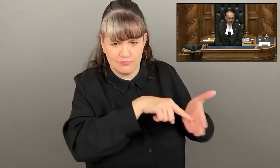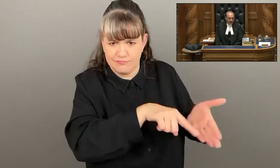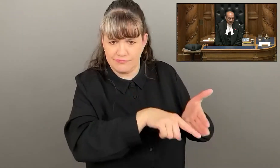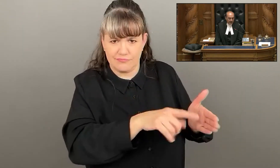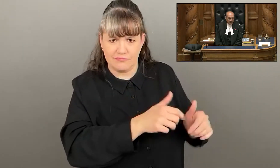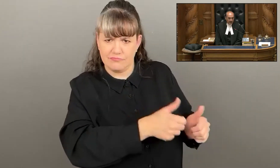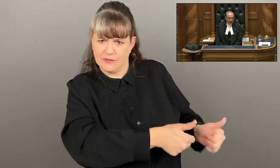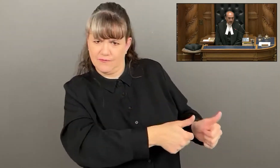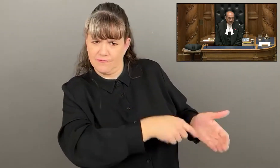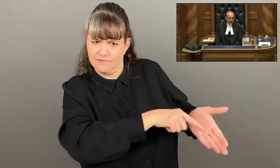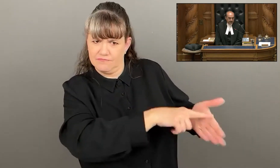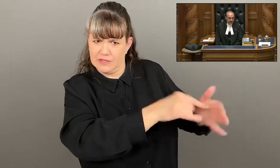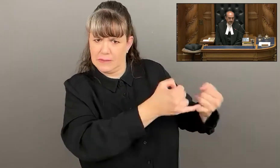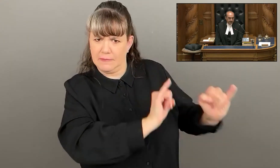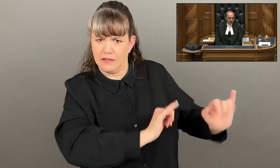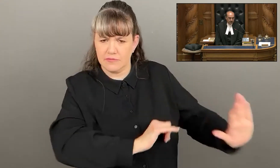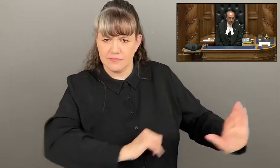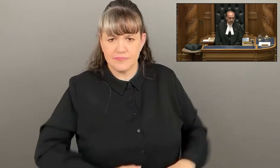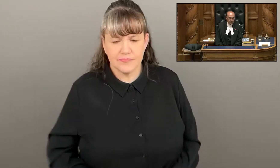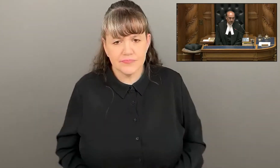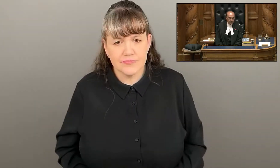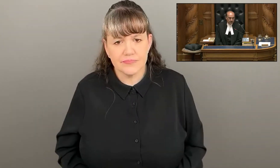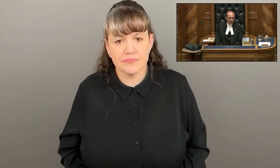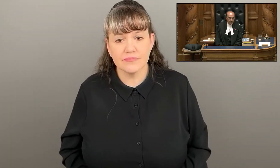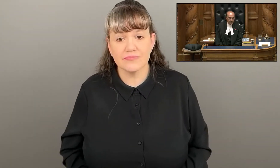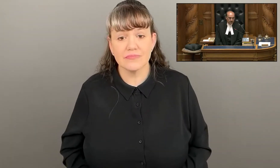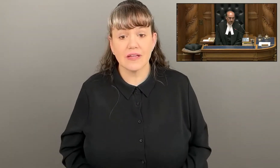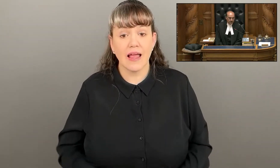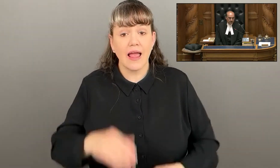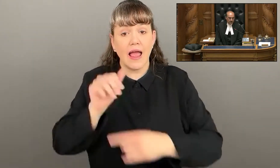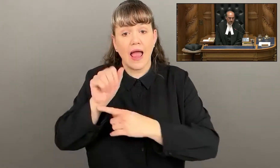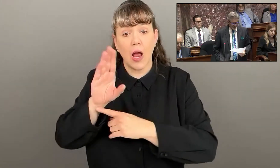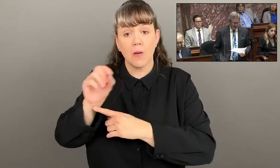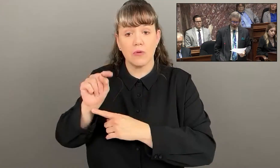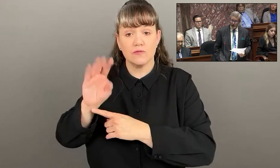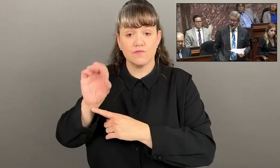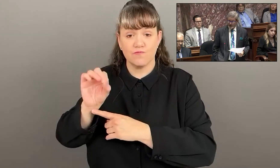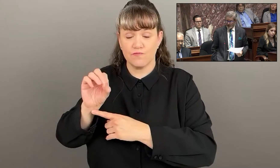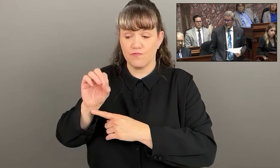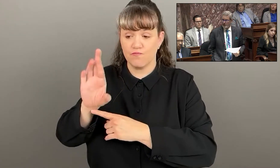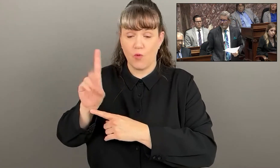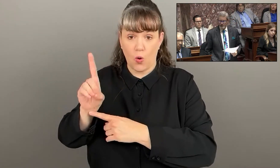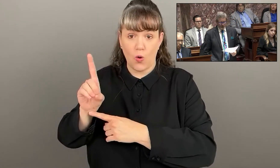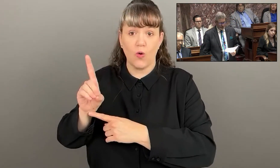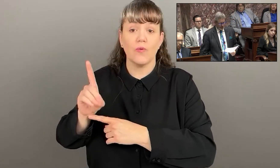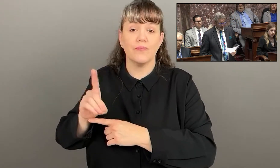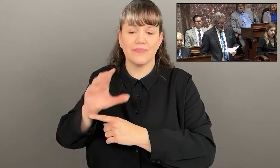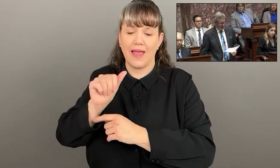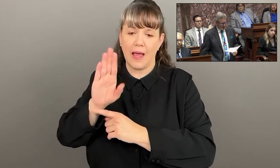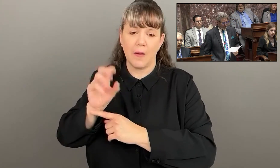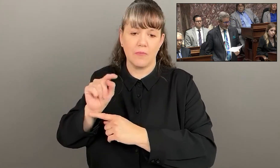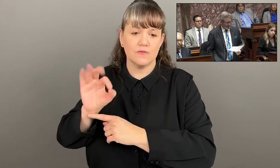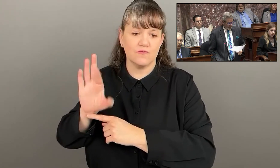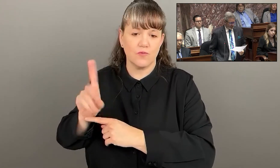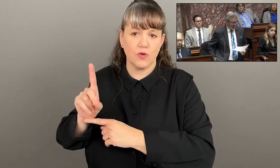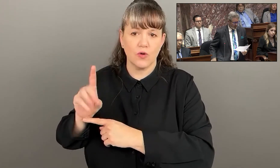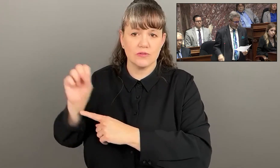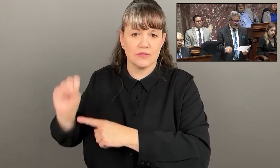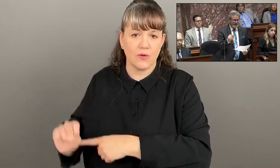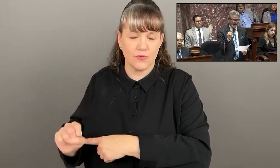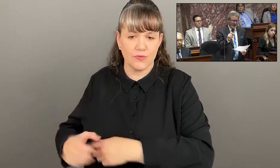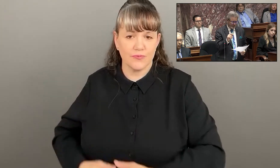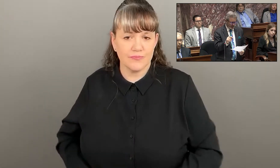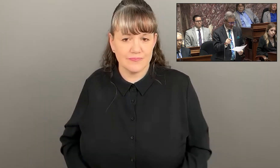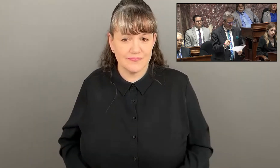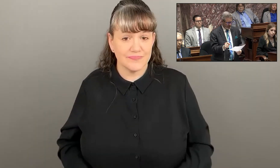Member for Abbotsford South. Thank you very much, Mr. Speaker. Last summer, a Victoria firefighter